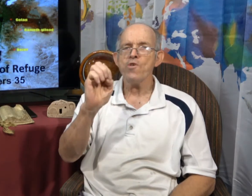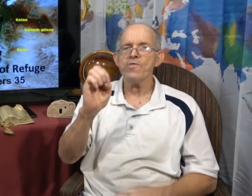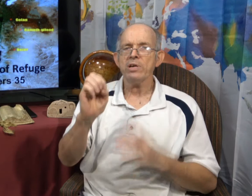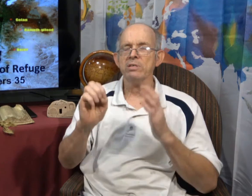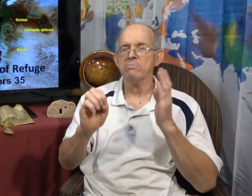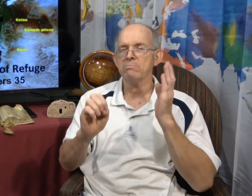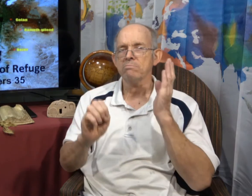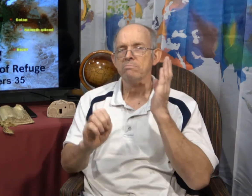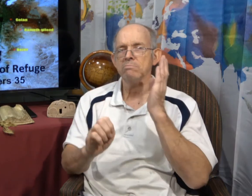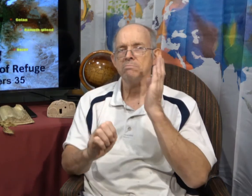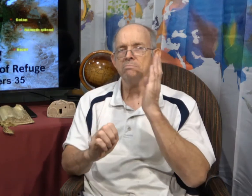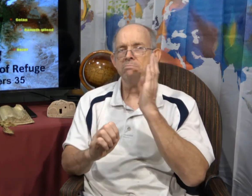curve.